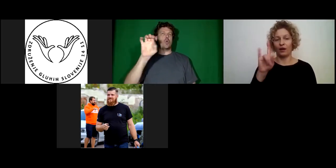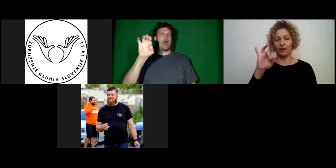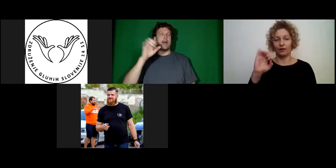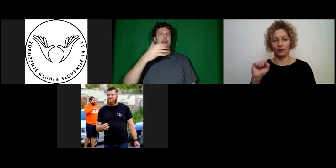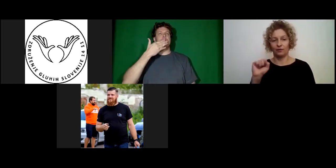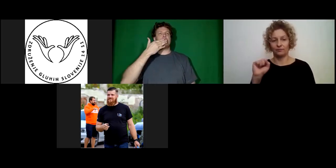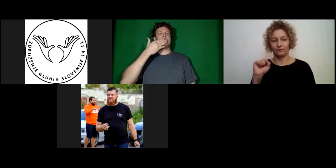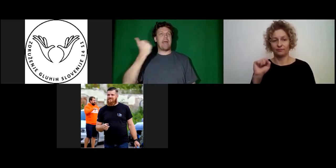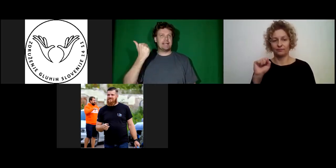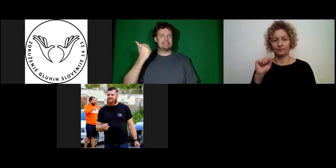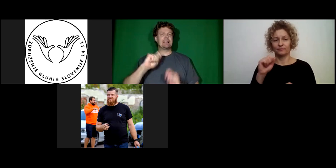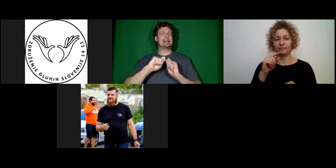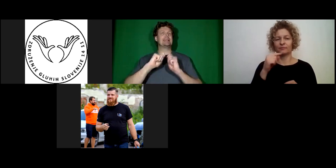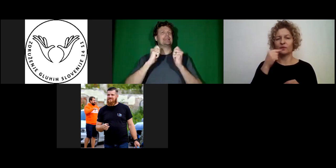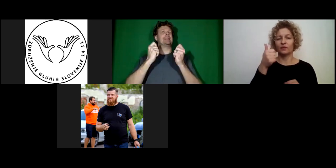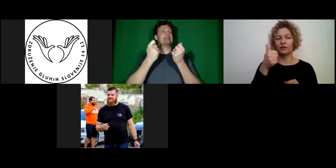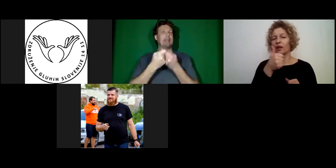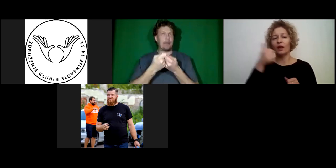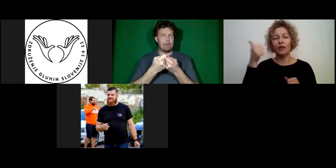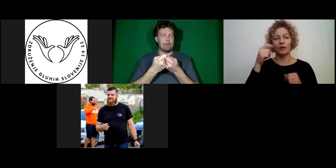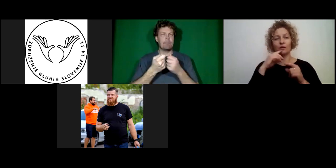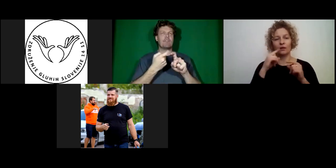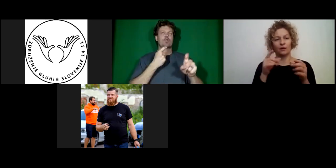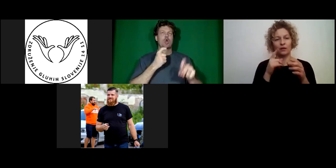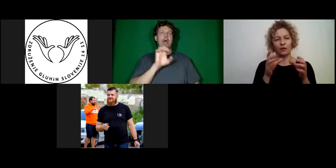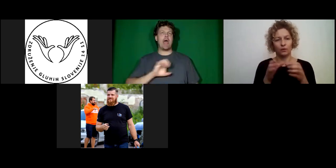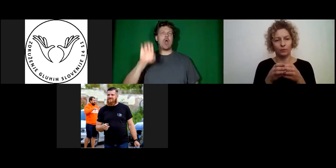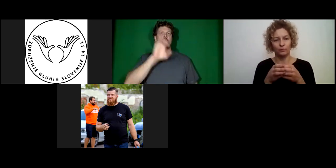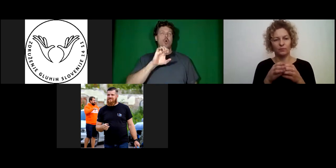It was the Euro League's best team.